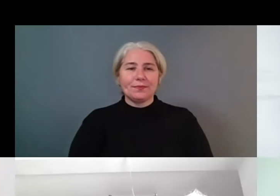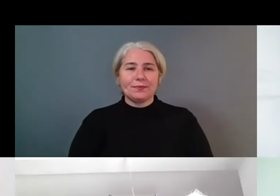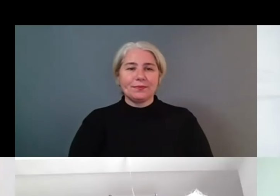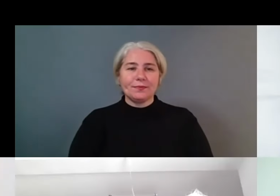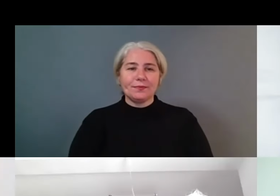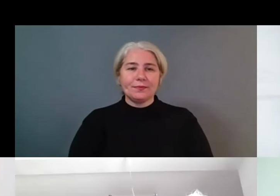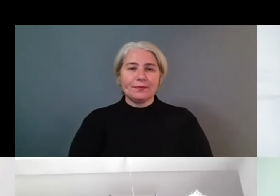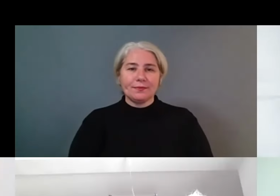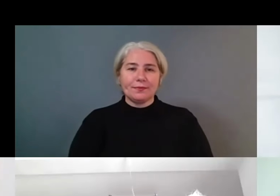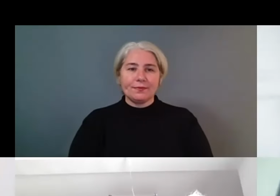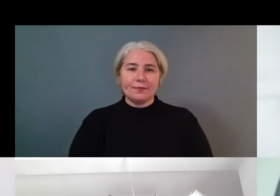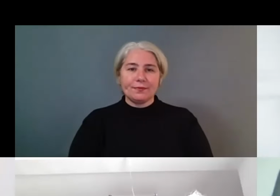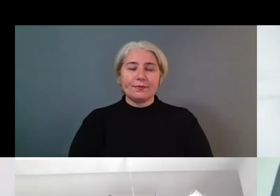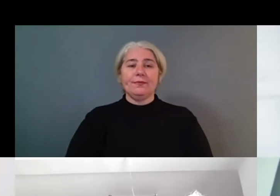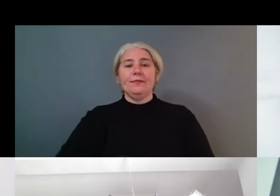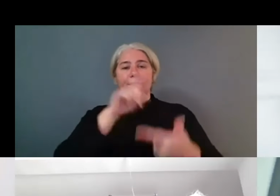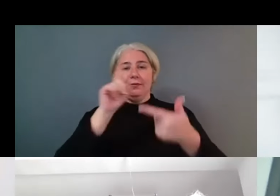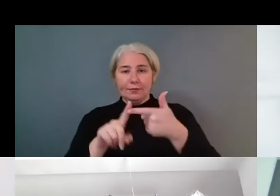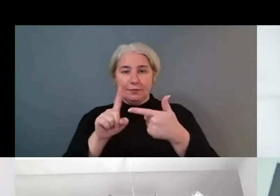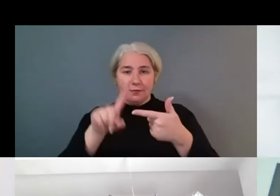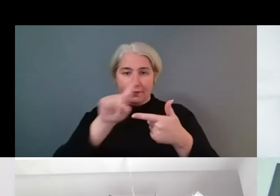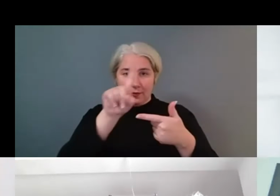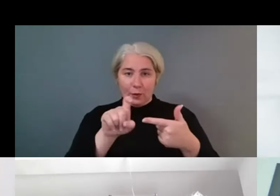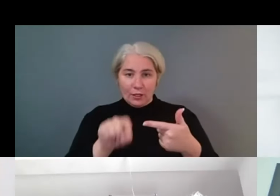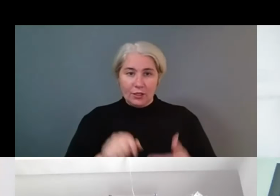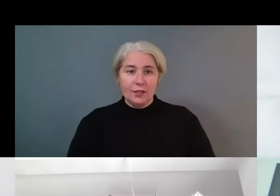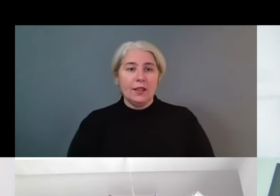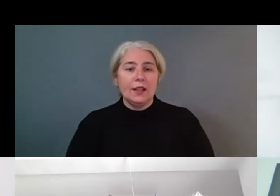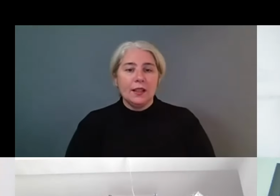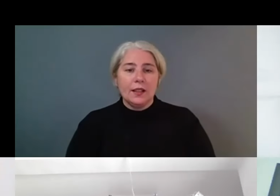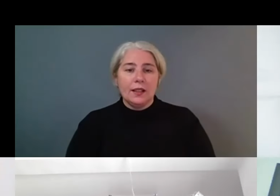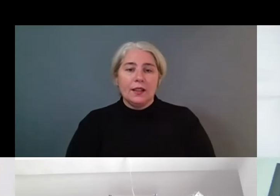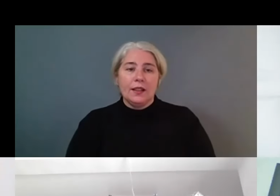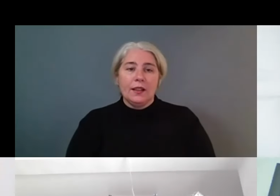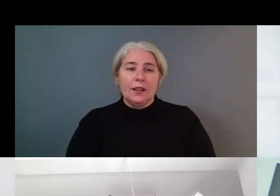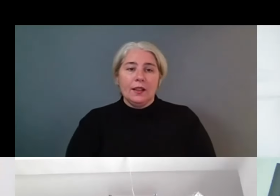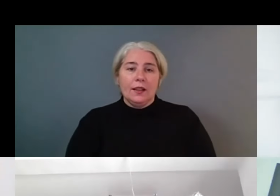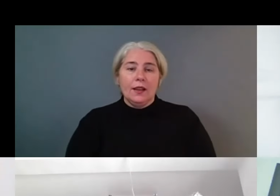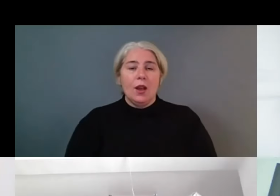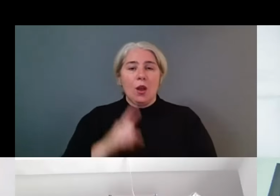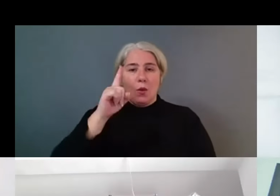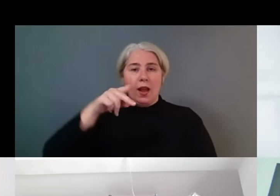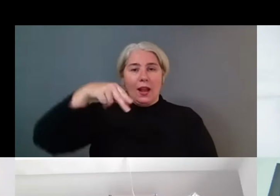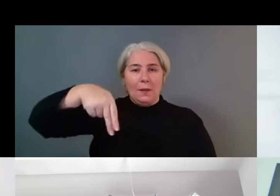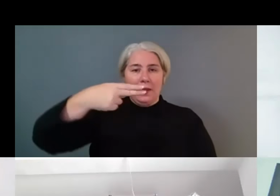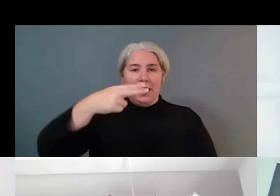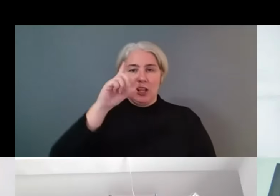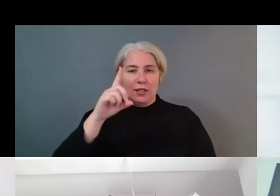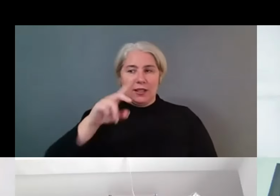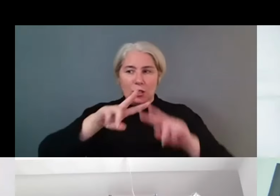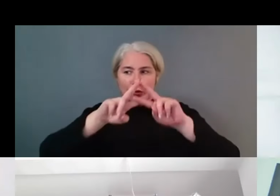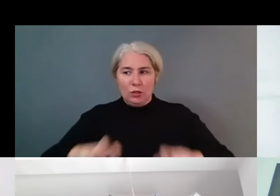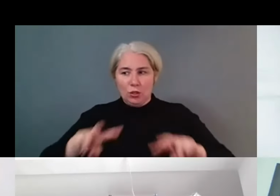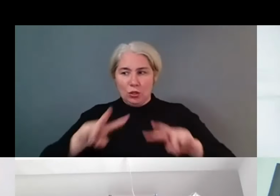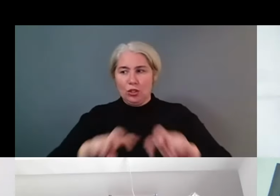And we have the second question here. It raised by also their PhD researcher, Radosh. He directed